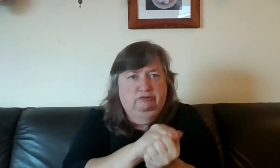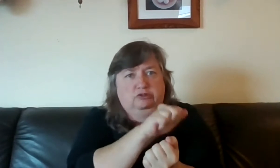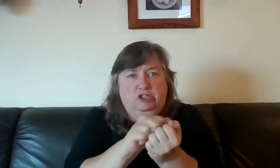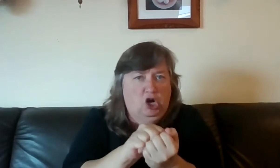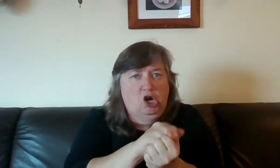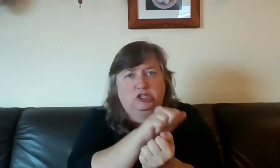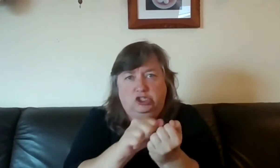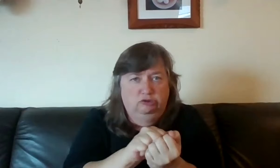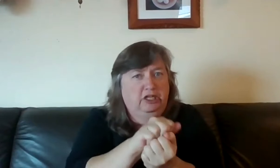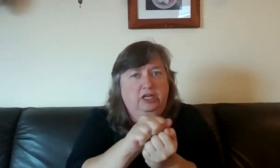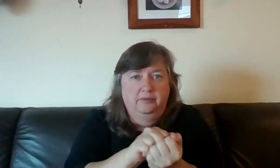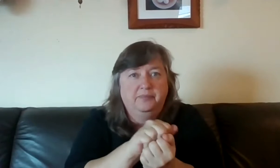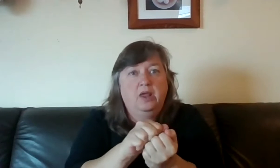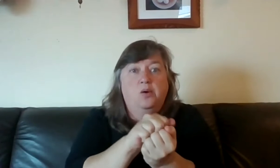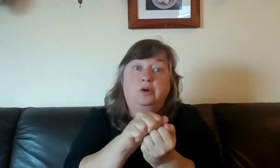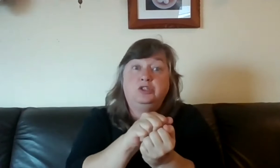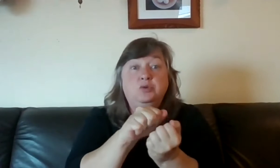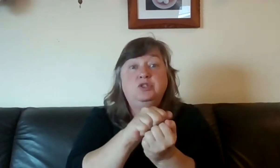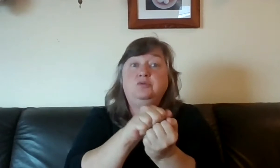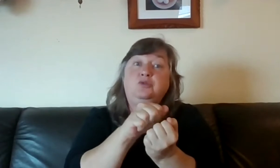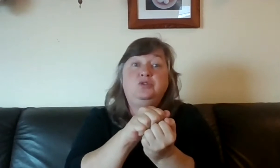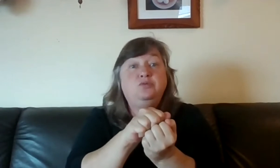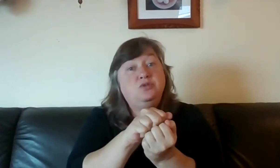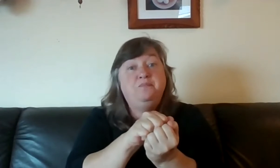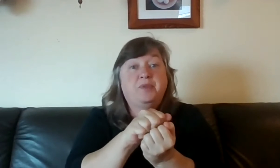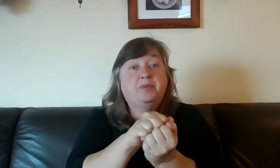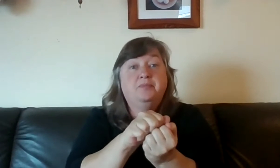it's really hard, chewing, or chew, chew, chew, chew, chew.